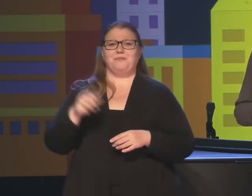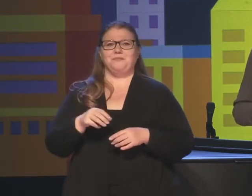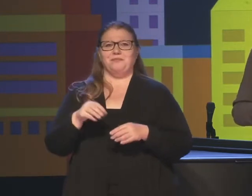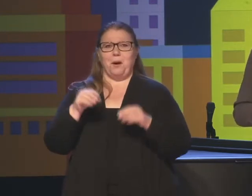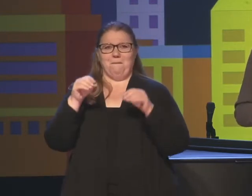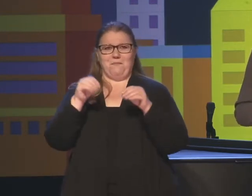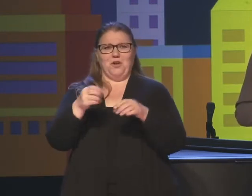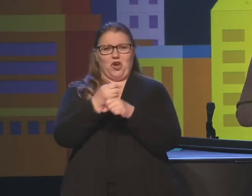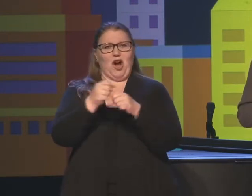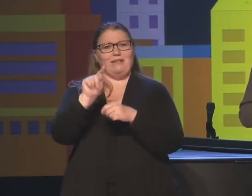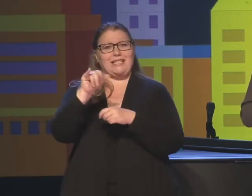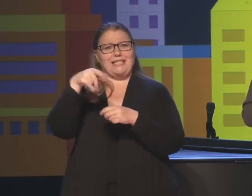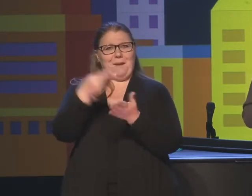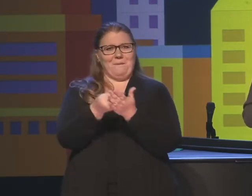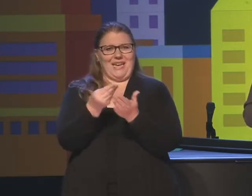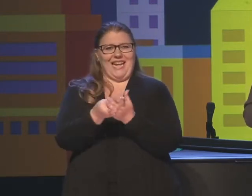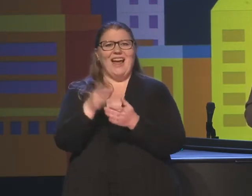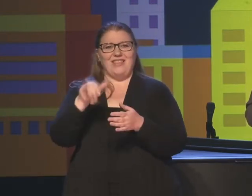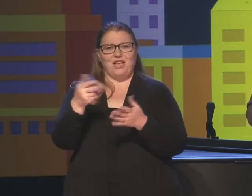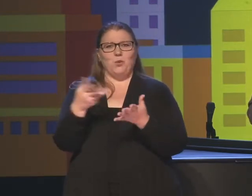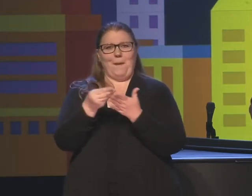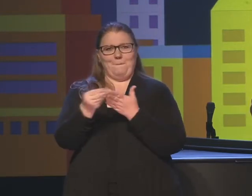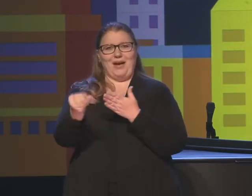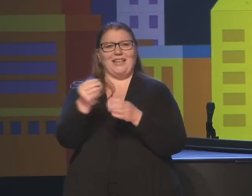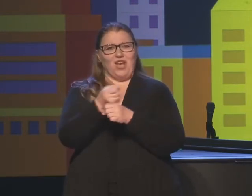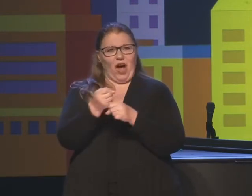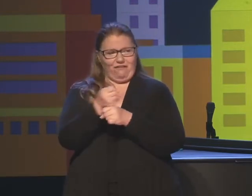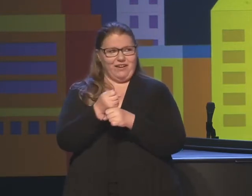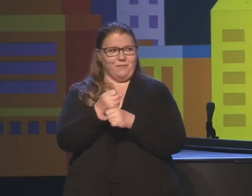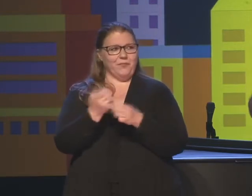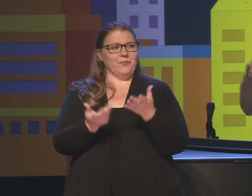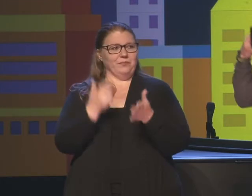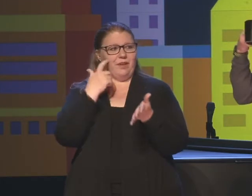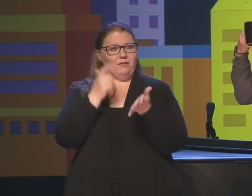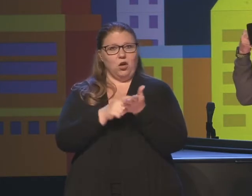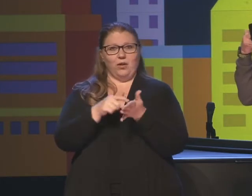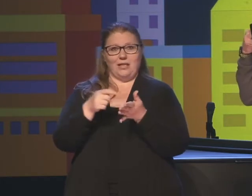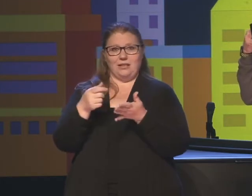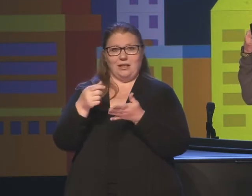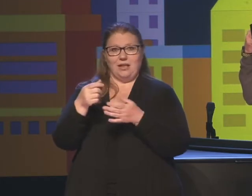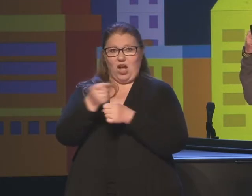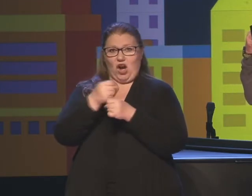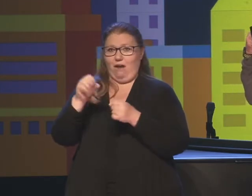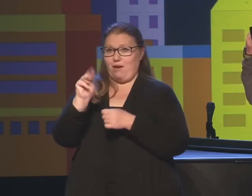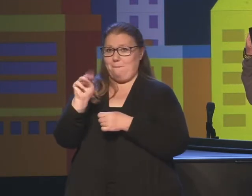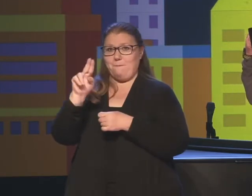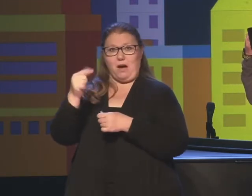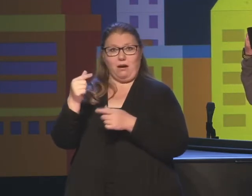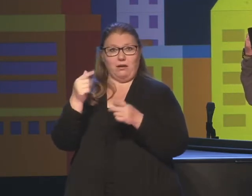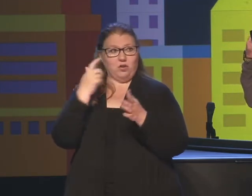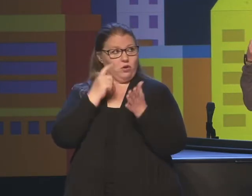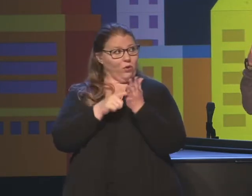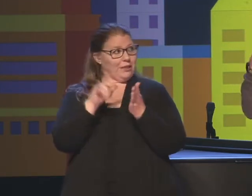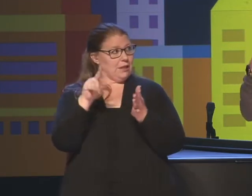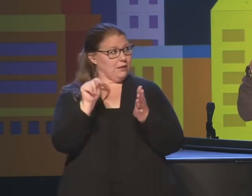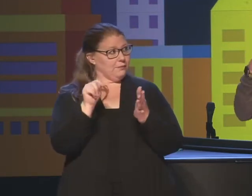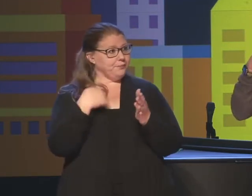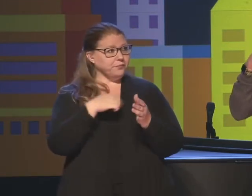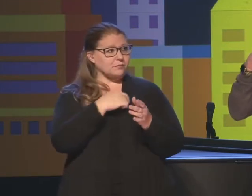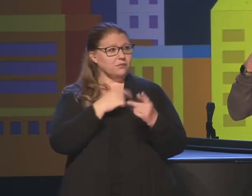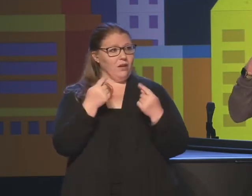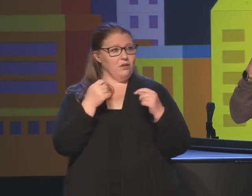tip money in there. And that's what buys the coffee. So the coffee's there. And you might have noticed coffee mugs today. Did anybody notice those? So we're trying